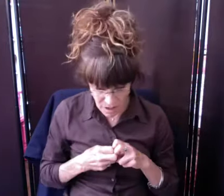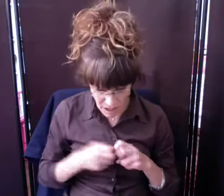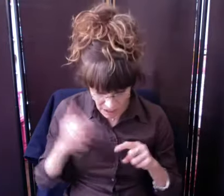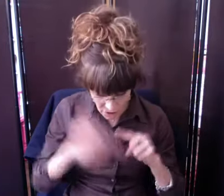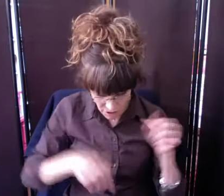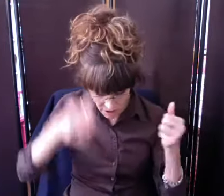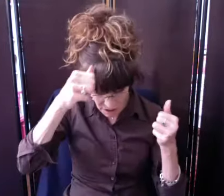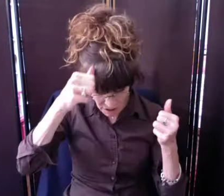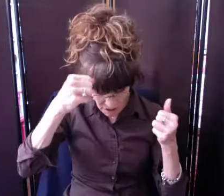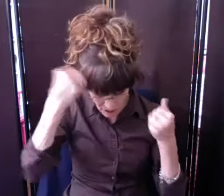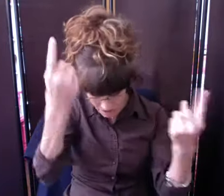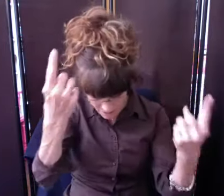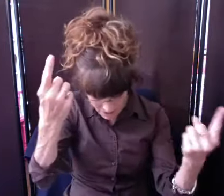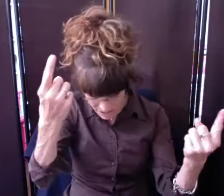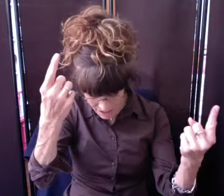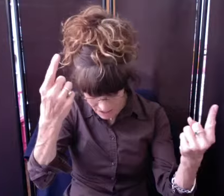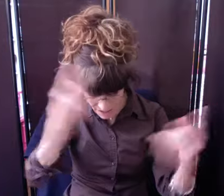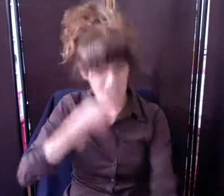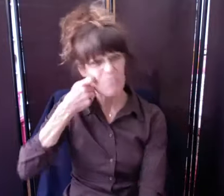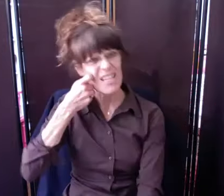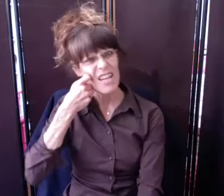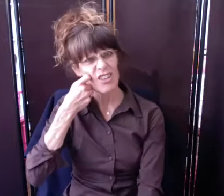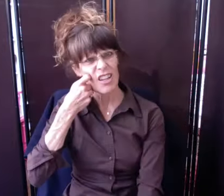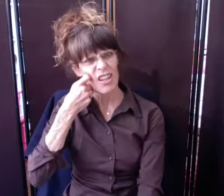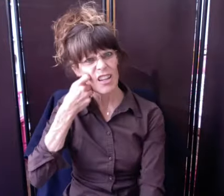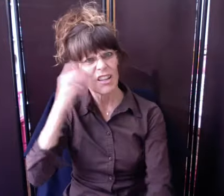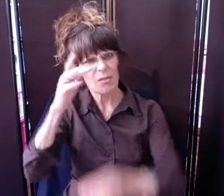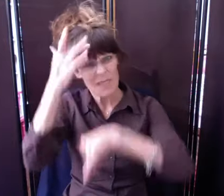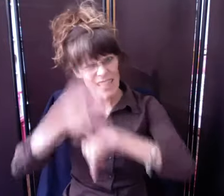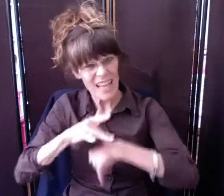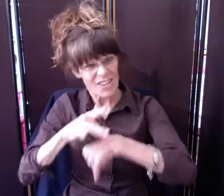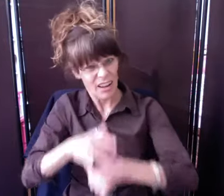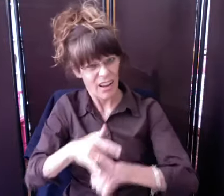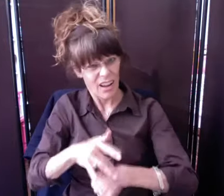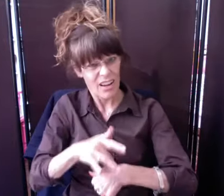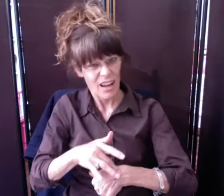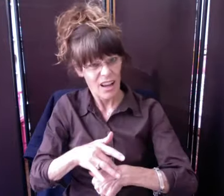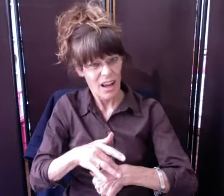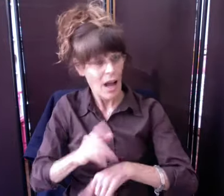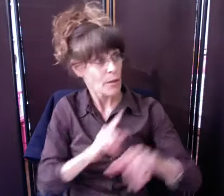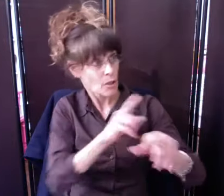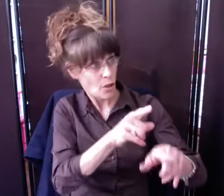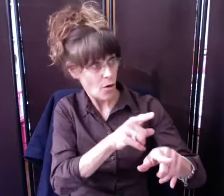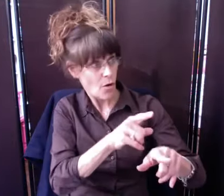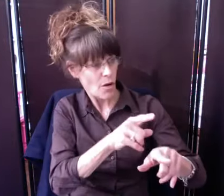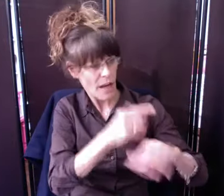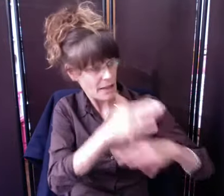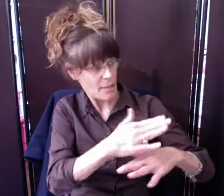about this obsession, and I only set out to have 2 drinks, and then before you knew it, I was on a plane to Mexico,